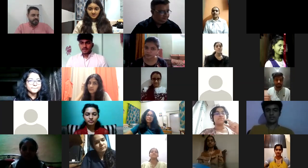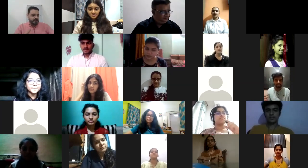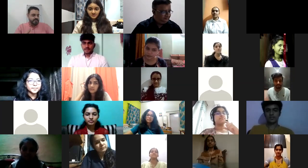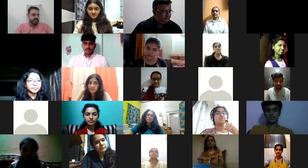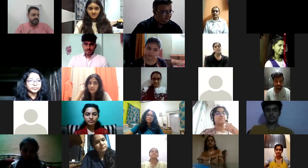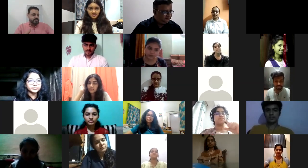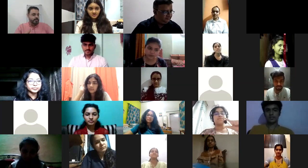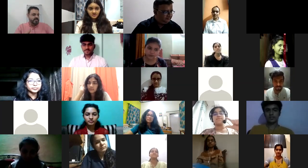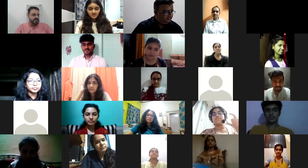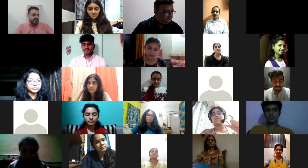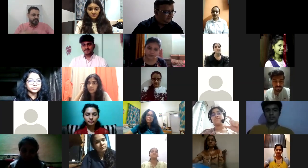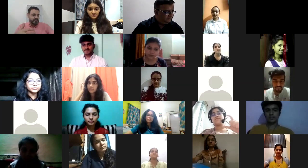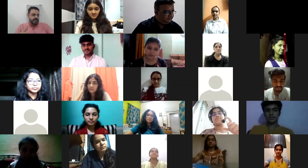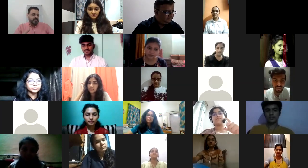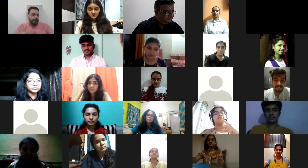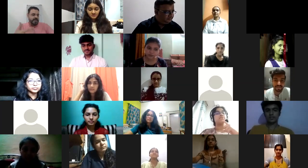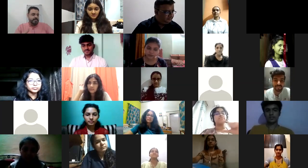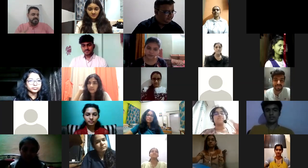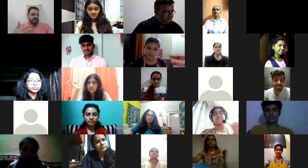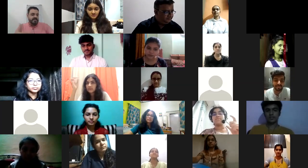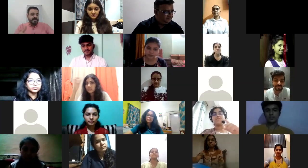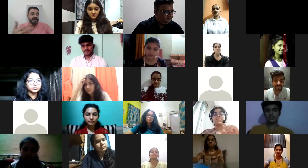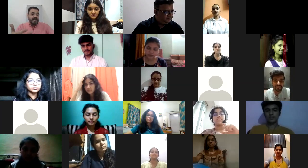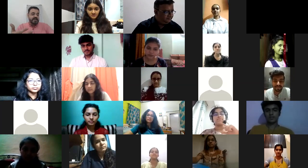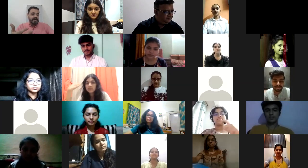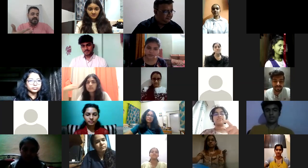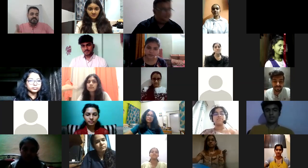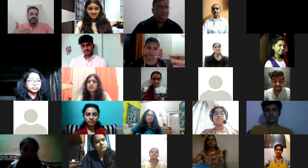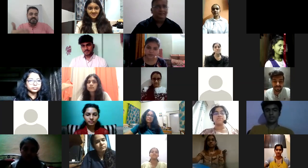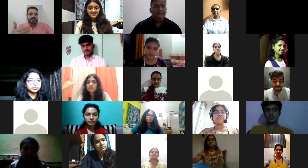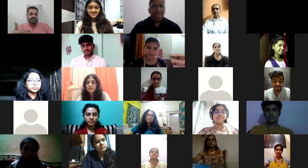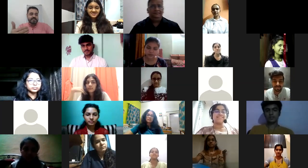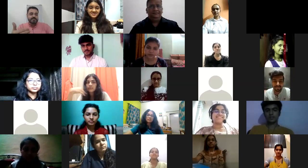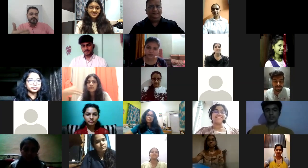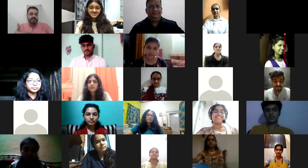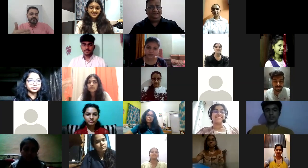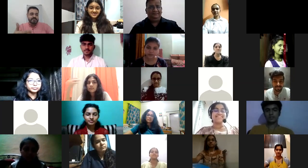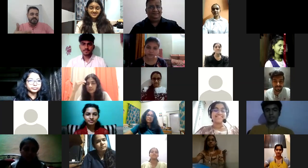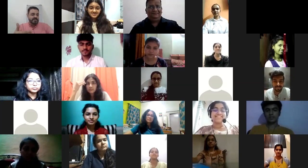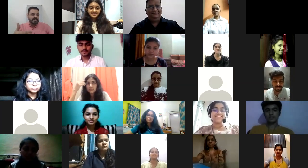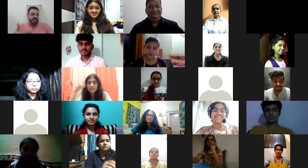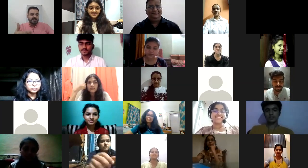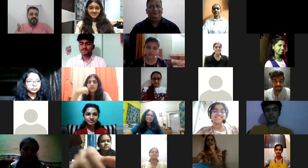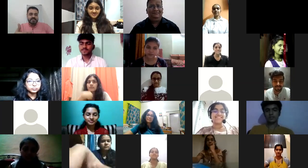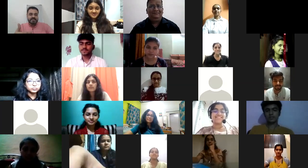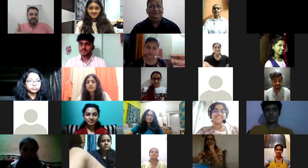because there's so many things like, you know, permission, entry, ID cards. You know, these are the things that you generally use in your college and